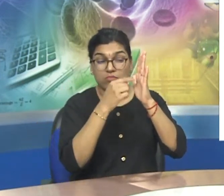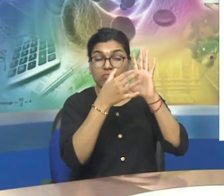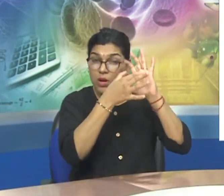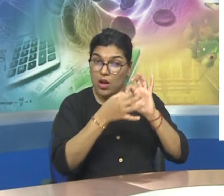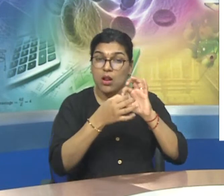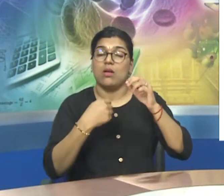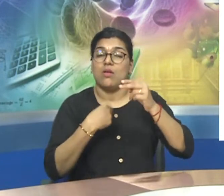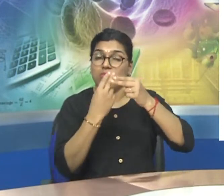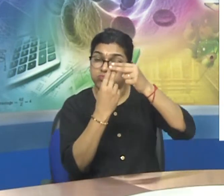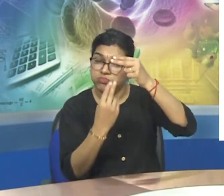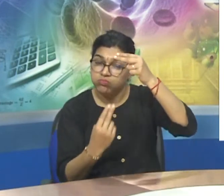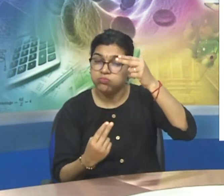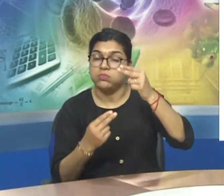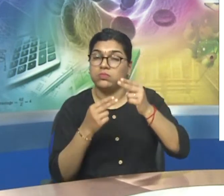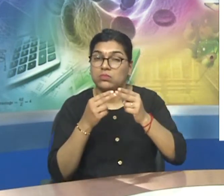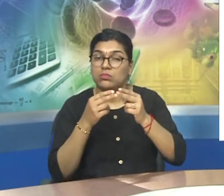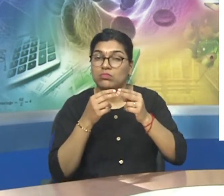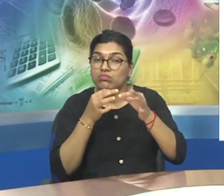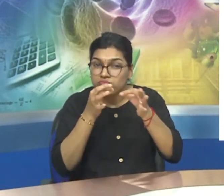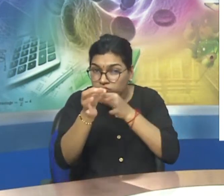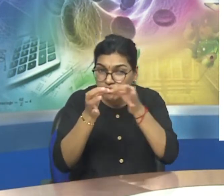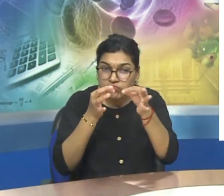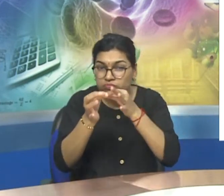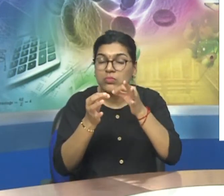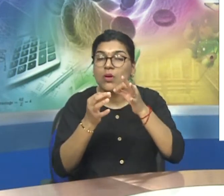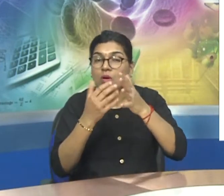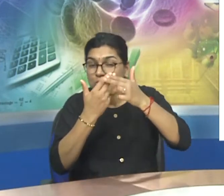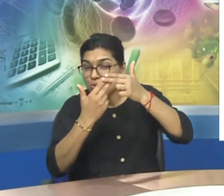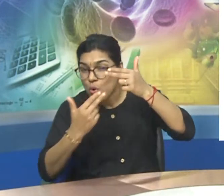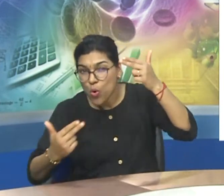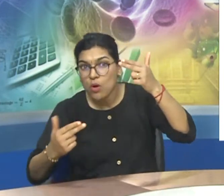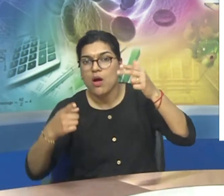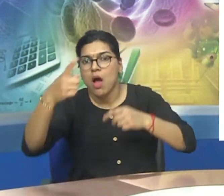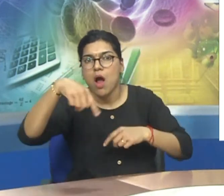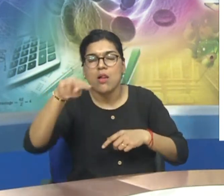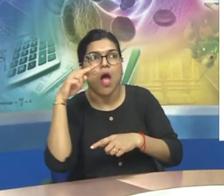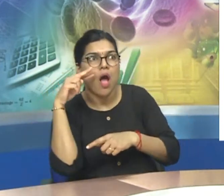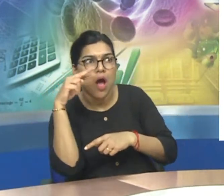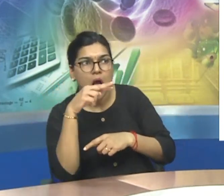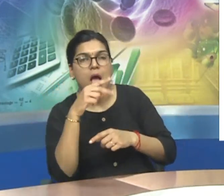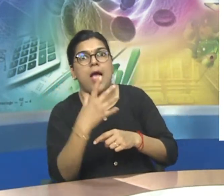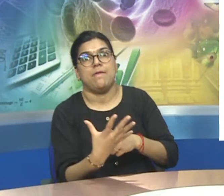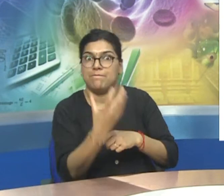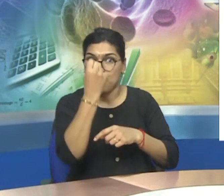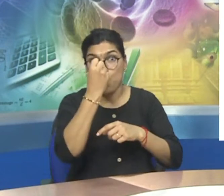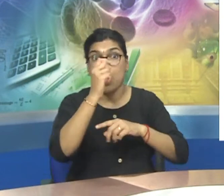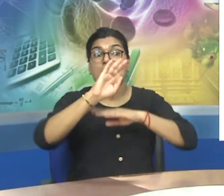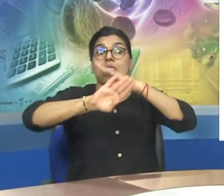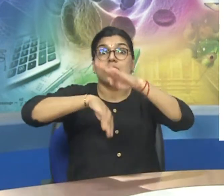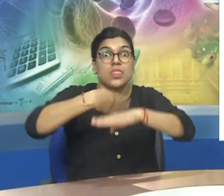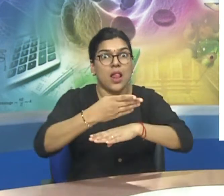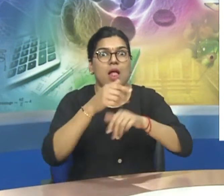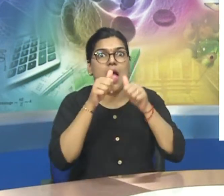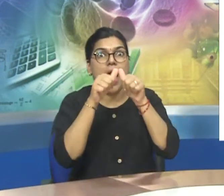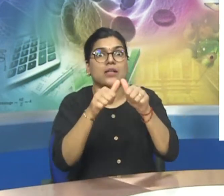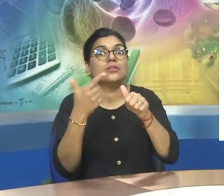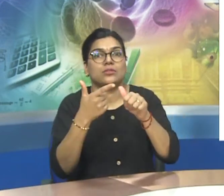would begin the lesson explanation. We will read a